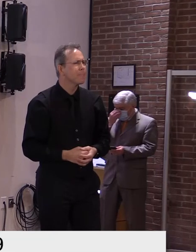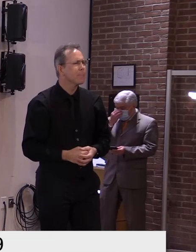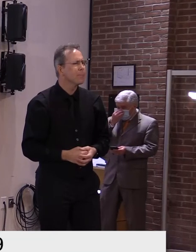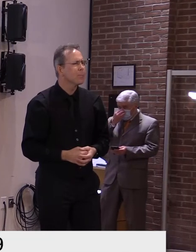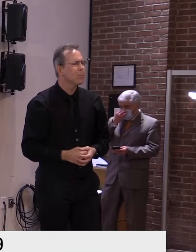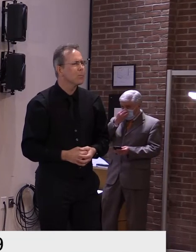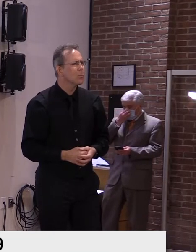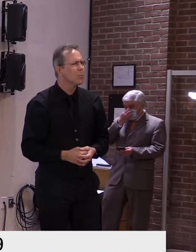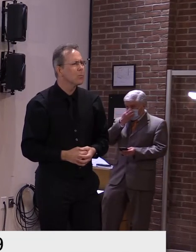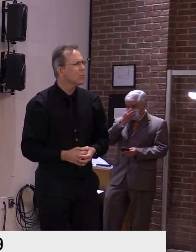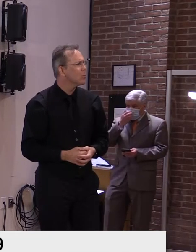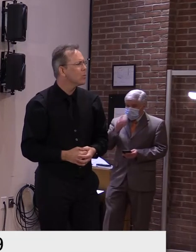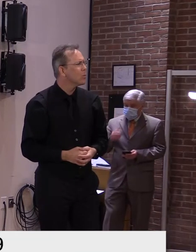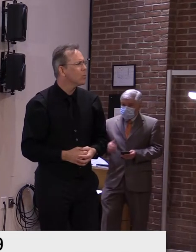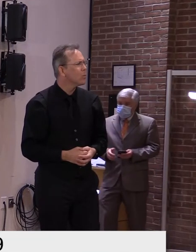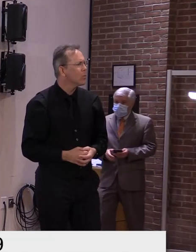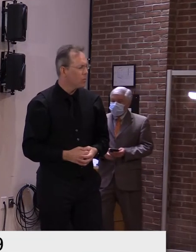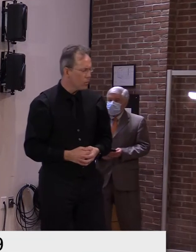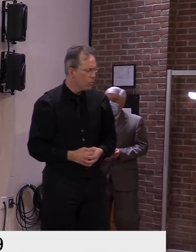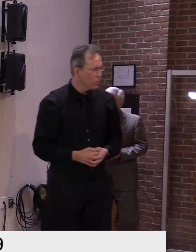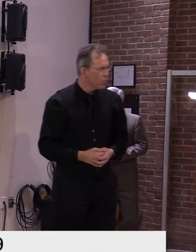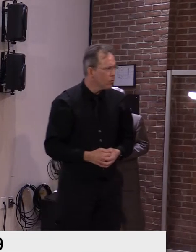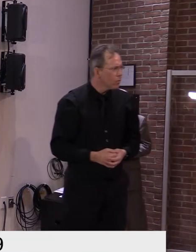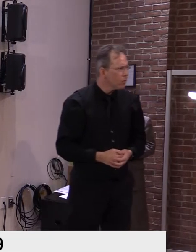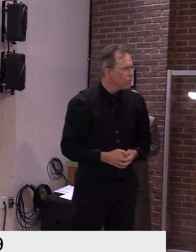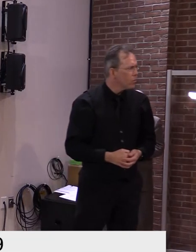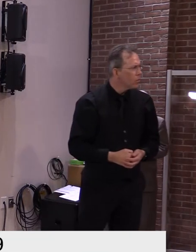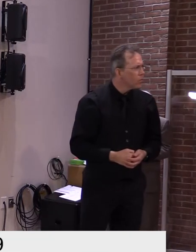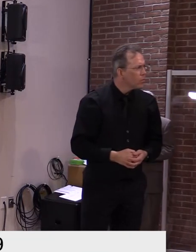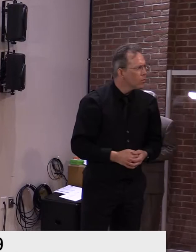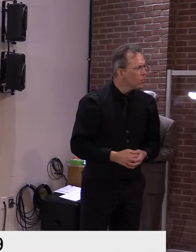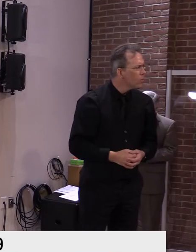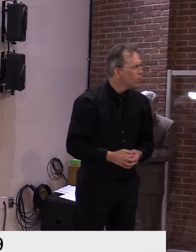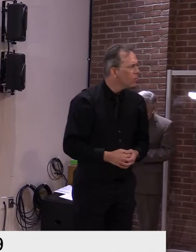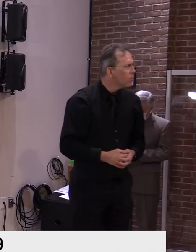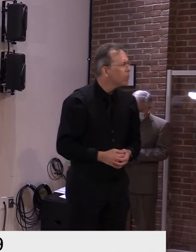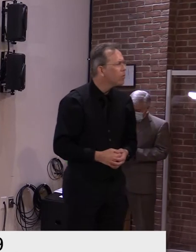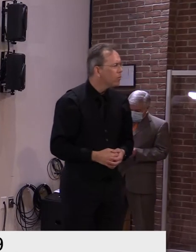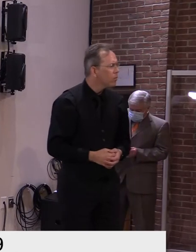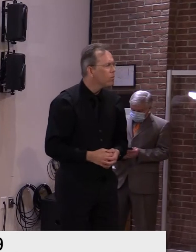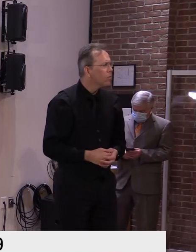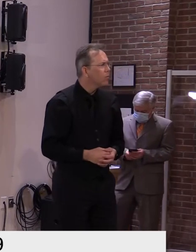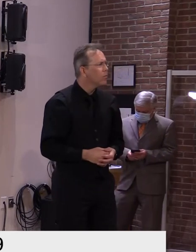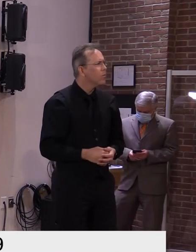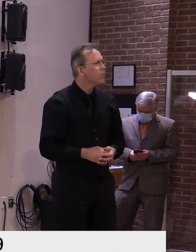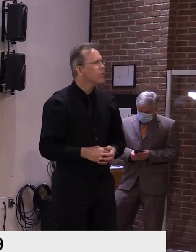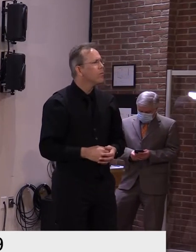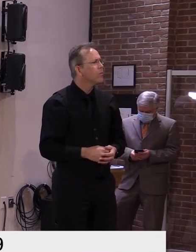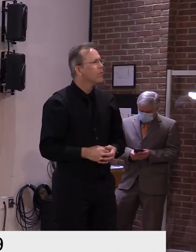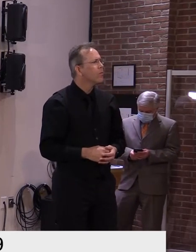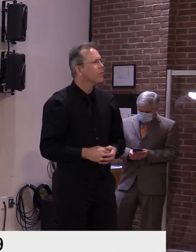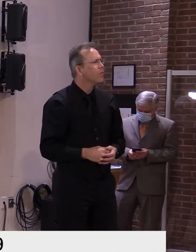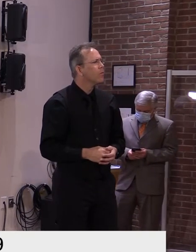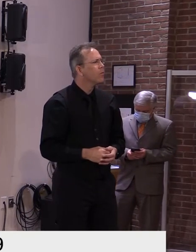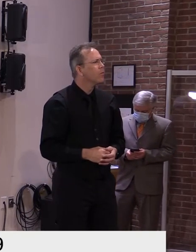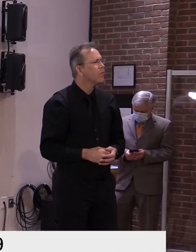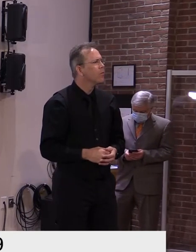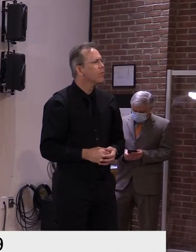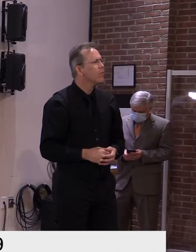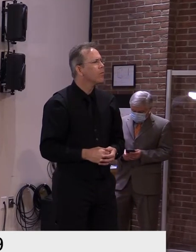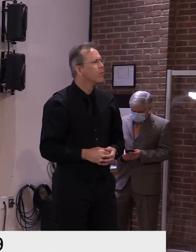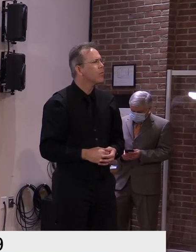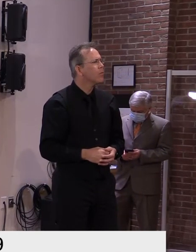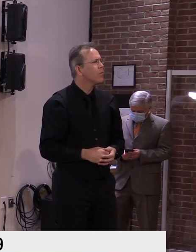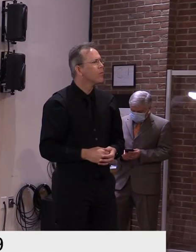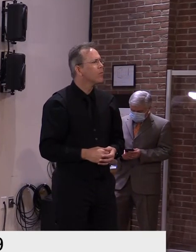without them stepping on a rink or court to win championship games. We have heard several complaints about the Burlington Colchester